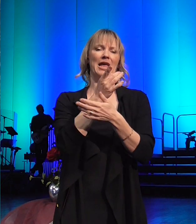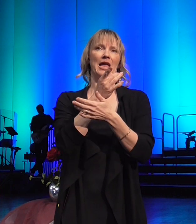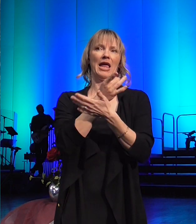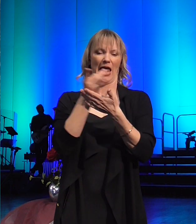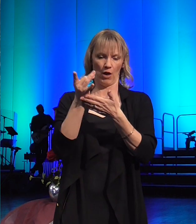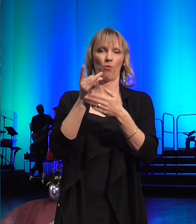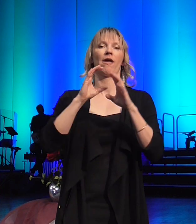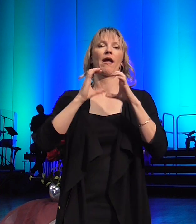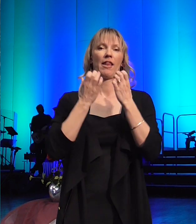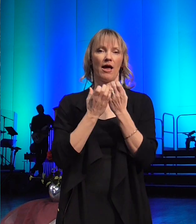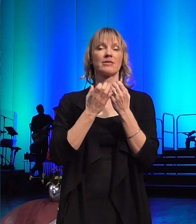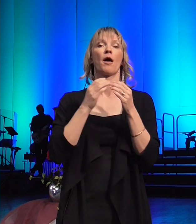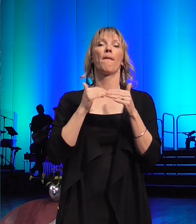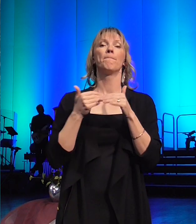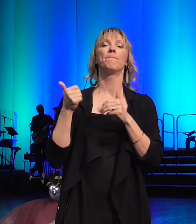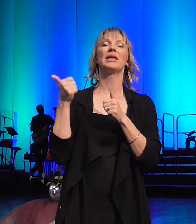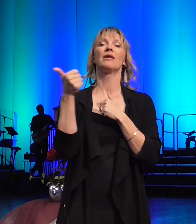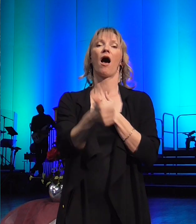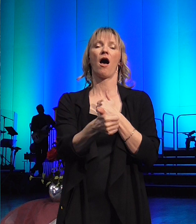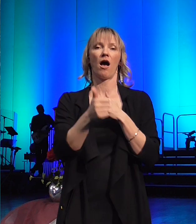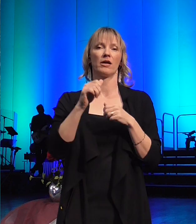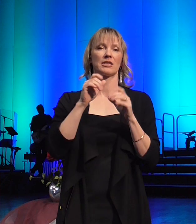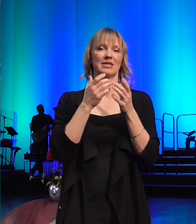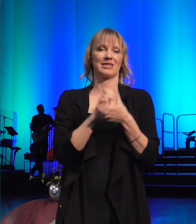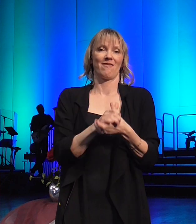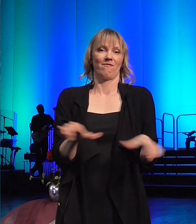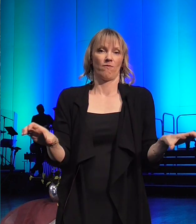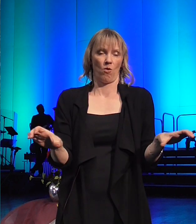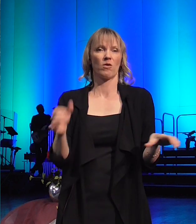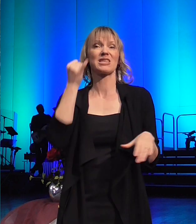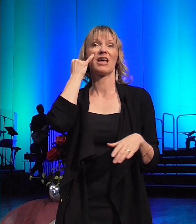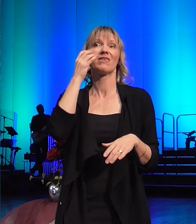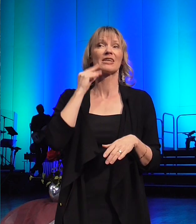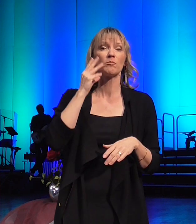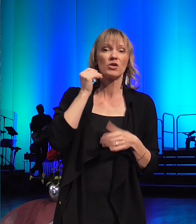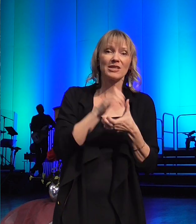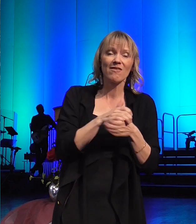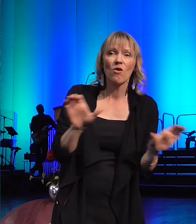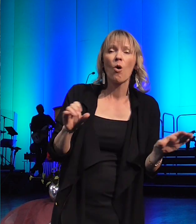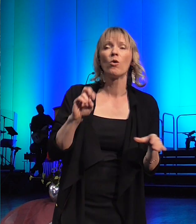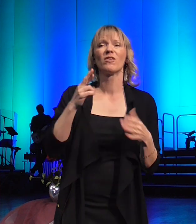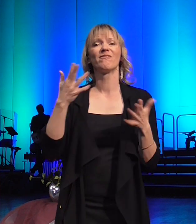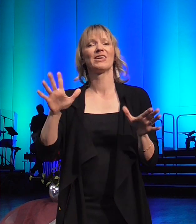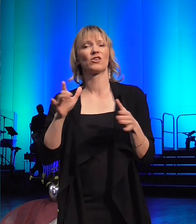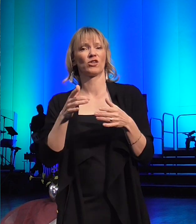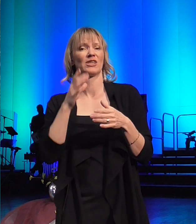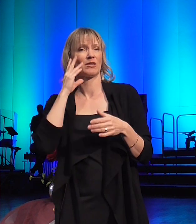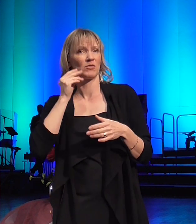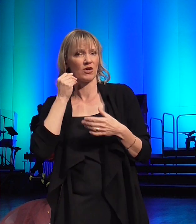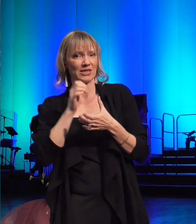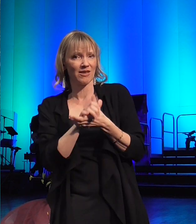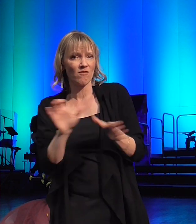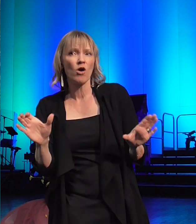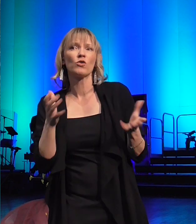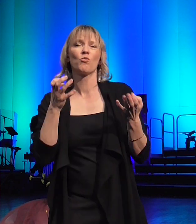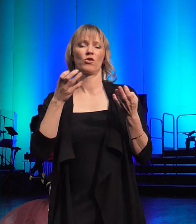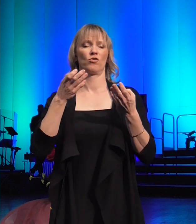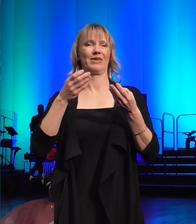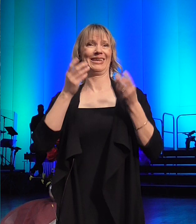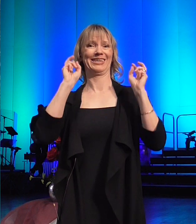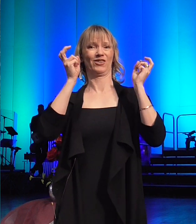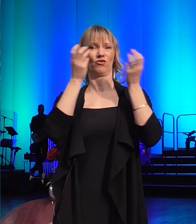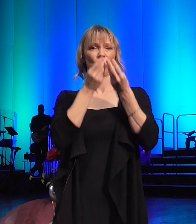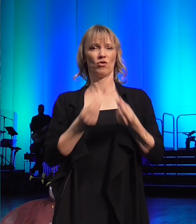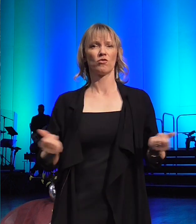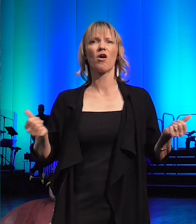8-week class, Beyond Divorce. If you're going through a divorce or you've been through one and you want to resolve issues around it, please sign up for this class.